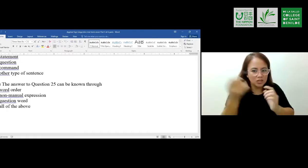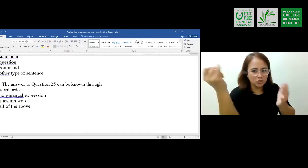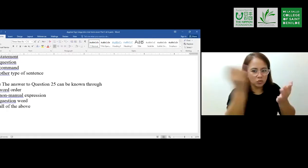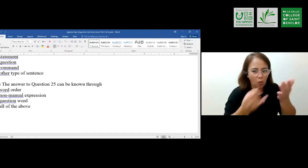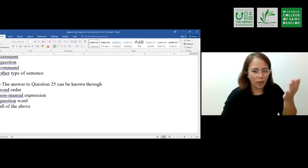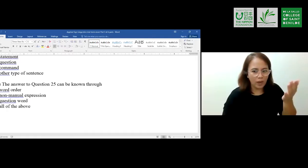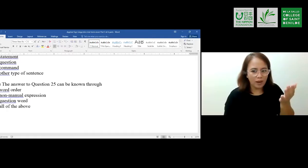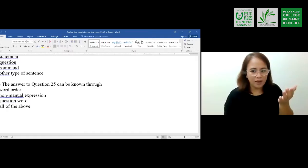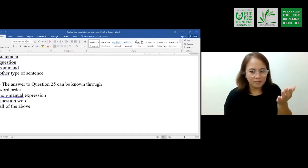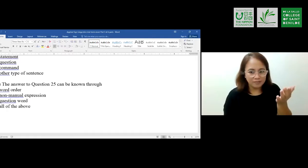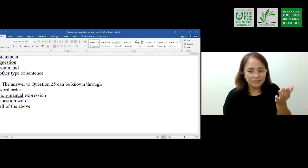Right?